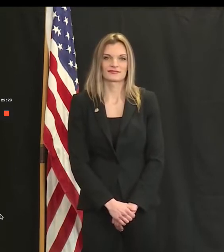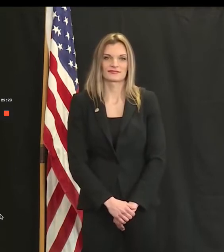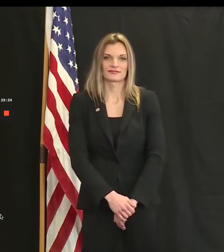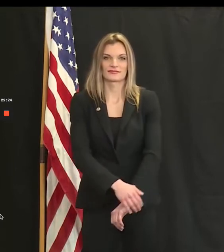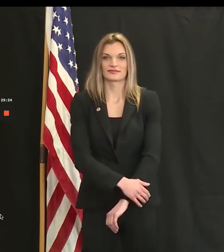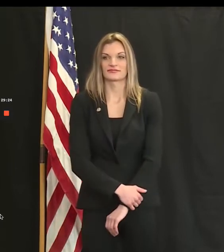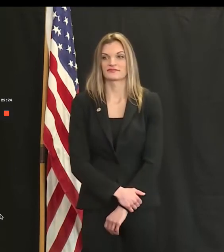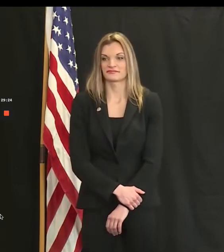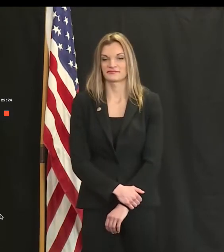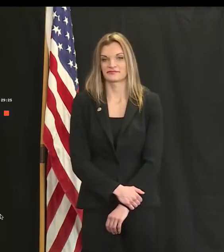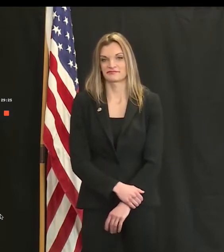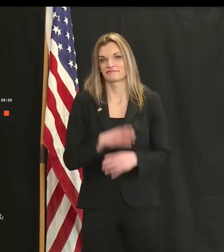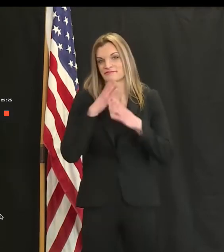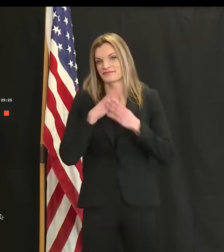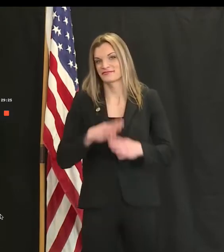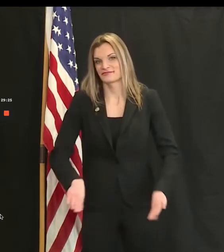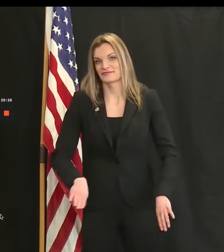Okay.